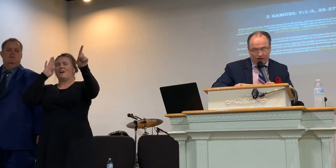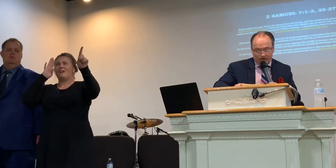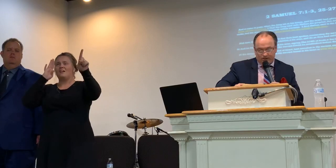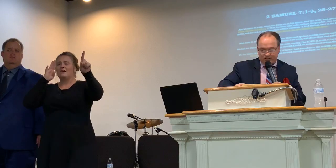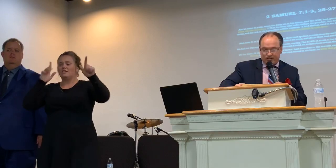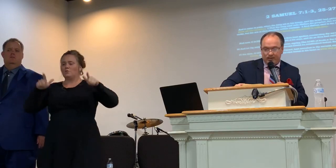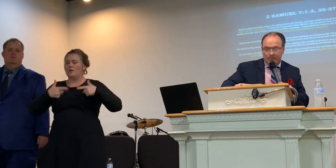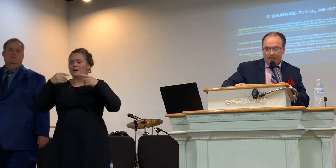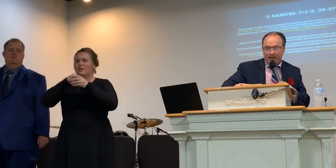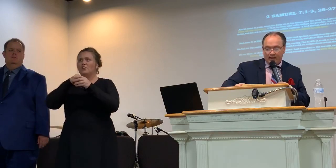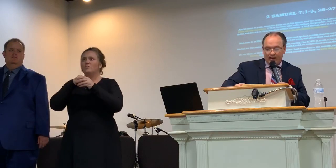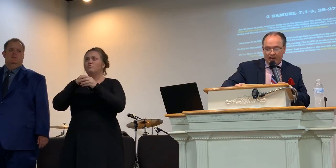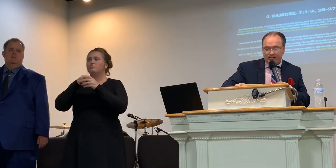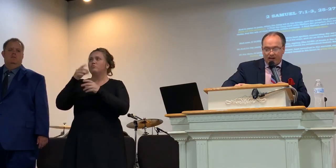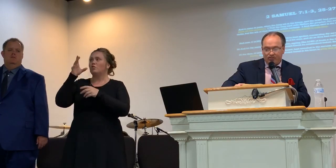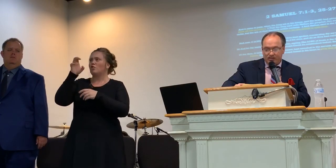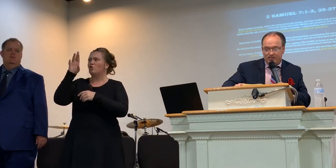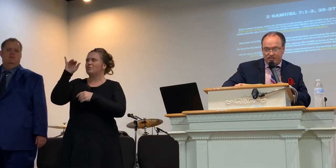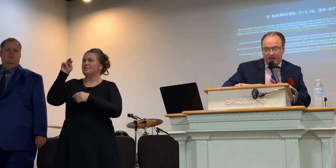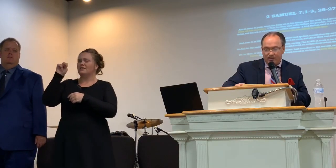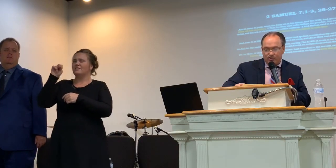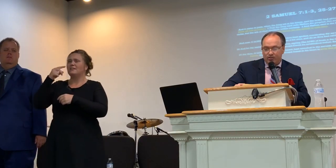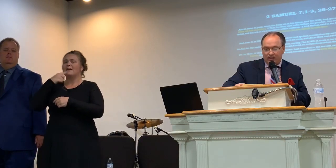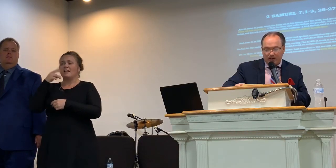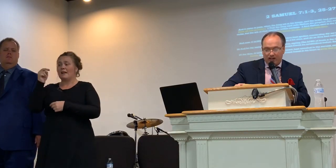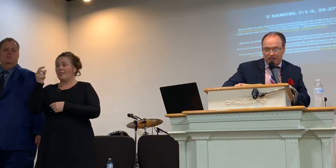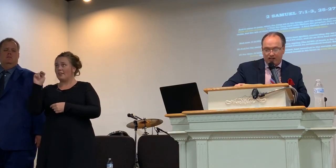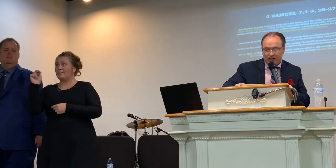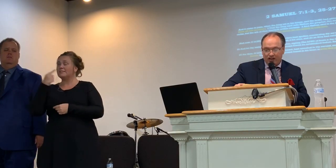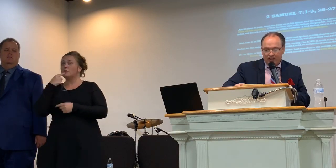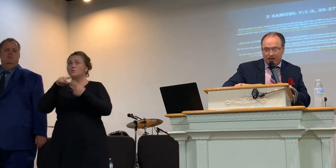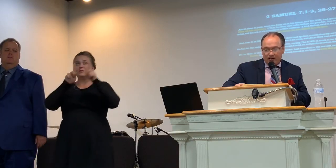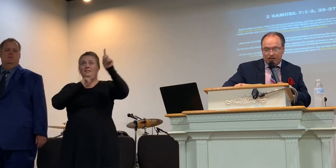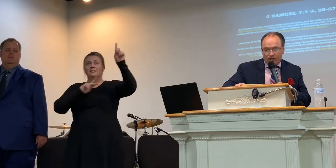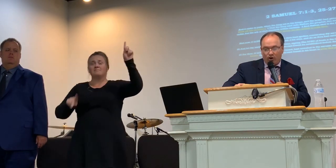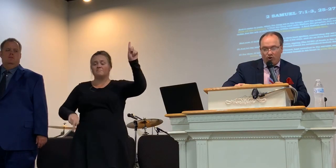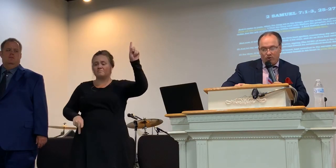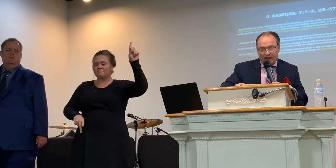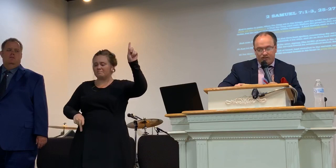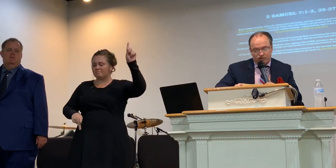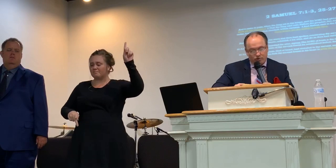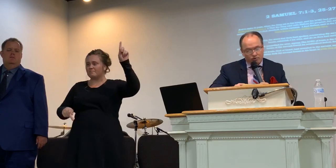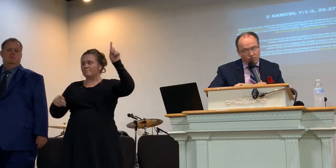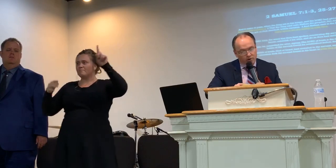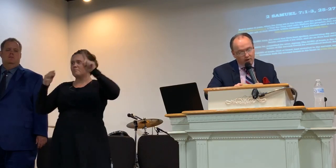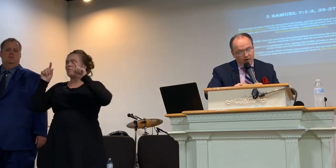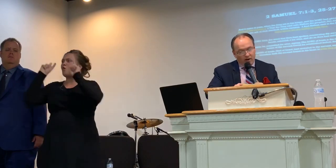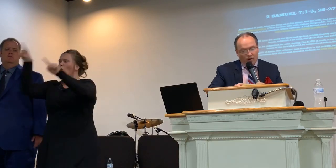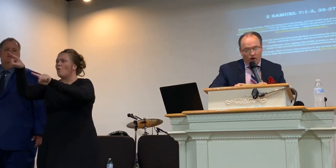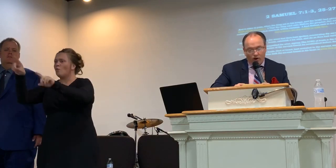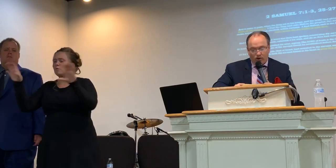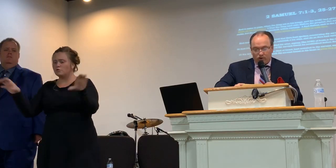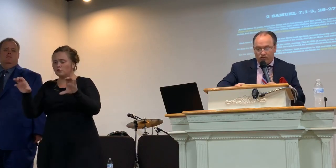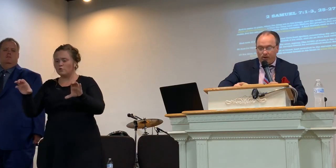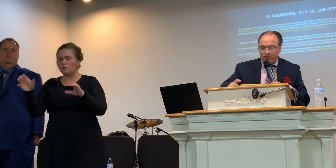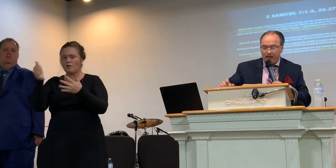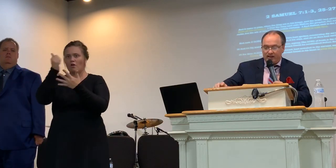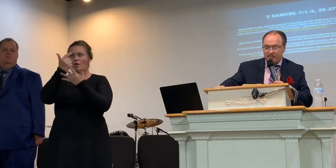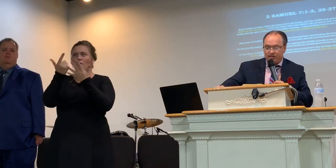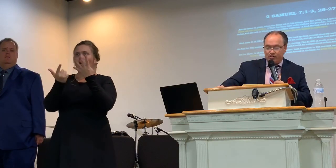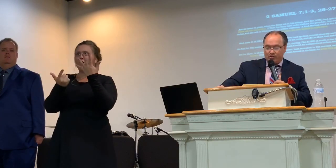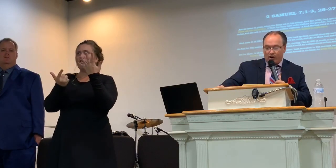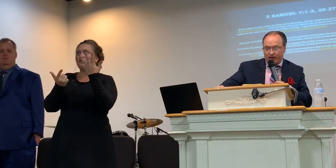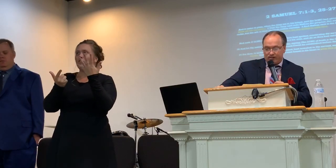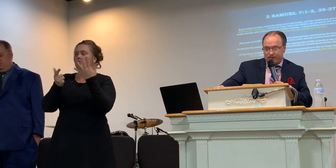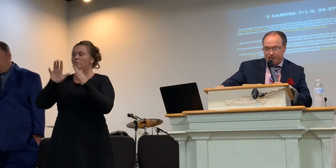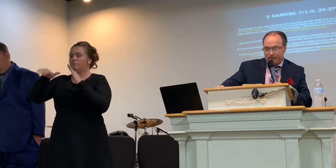within curtains. And Nathan said to the king, Go and do all that is